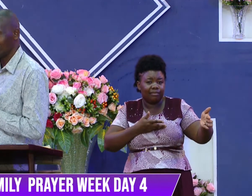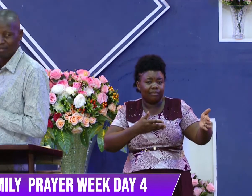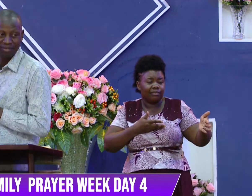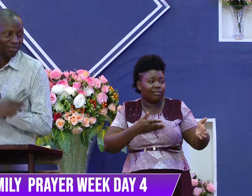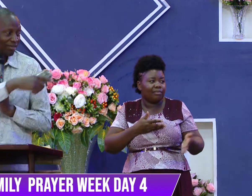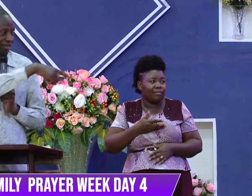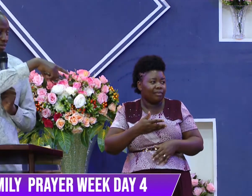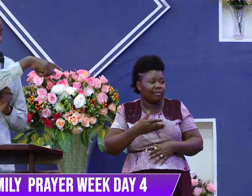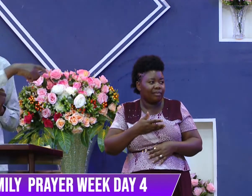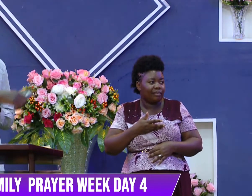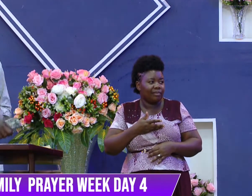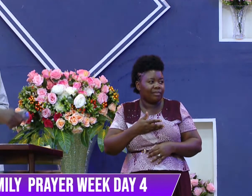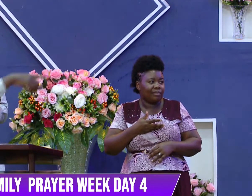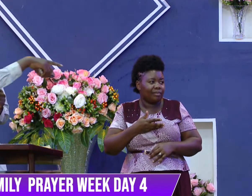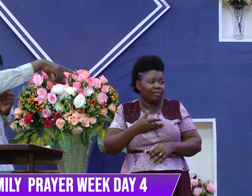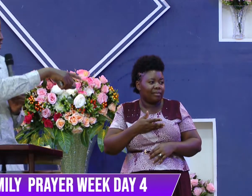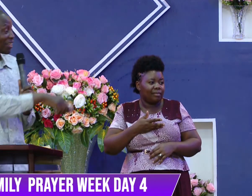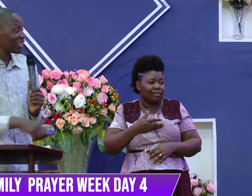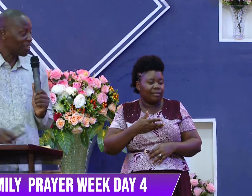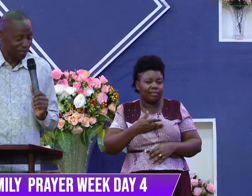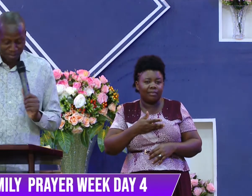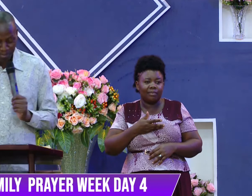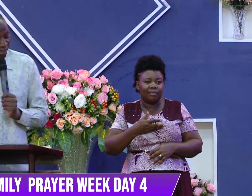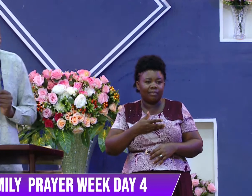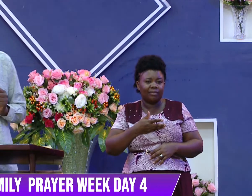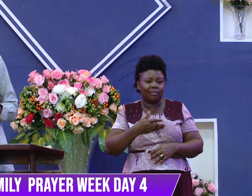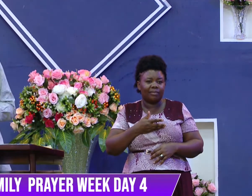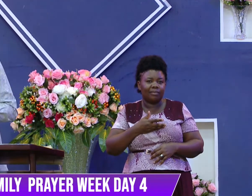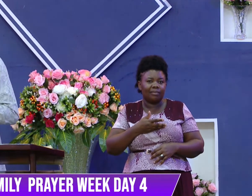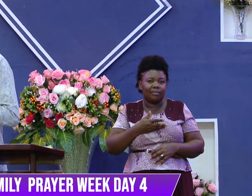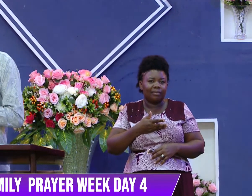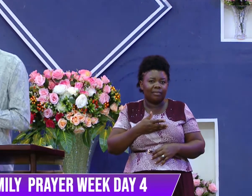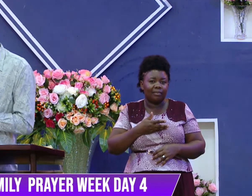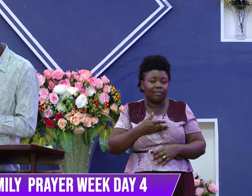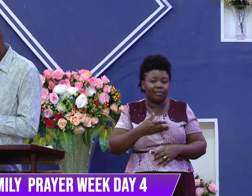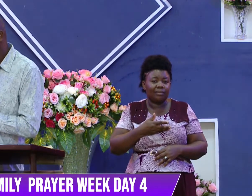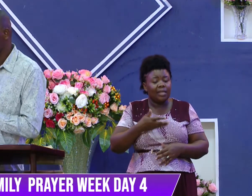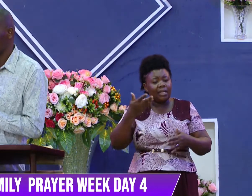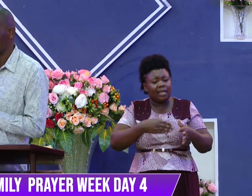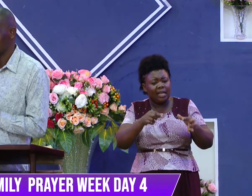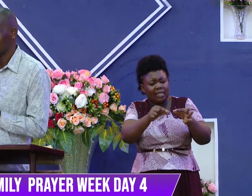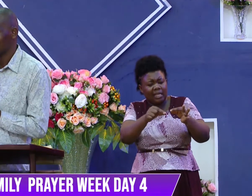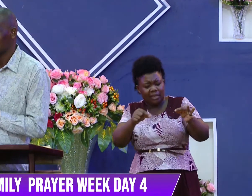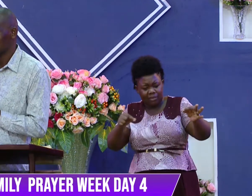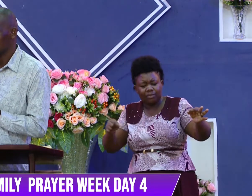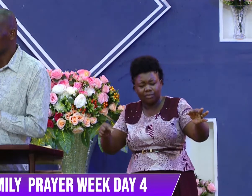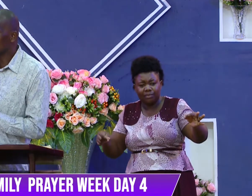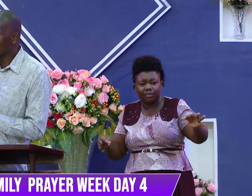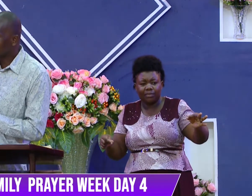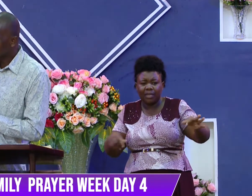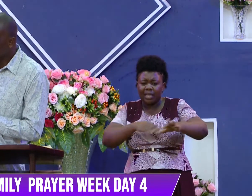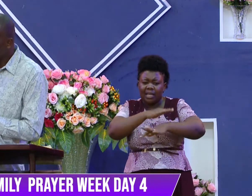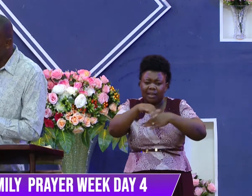a rope that they use to measure the line. It's a plumb line here. He's always with it.